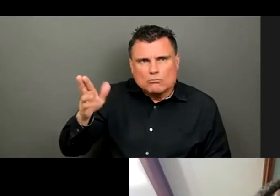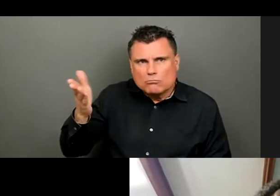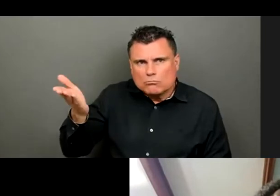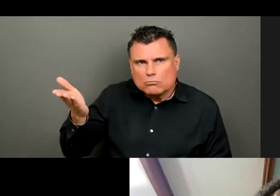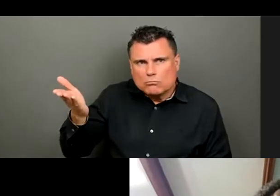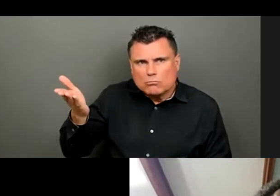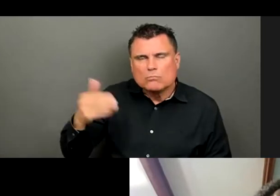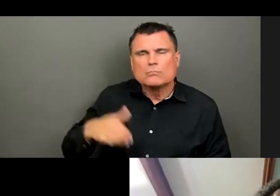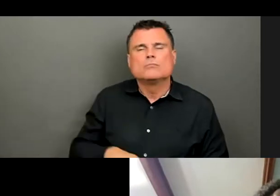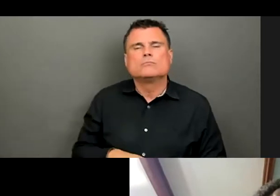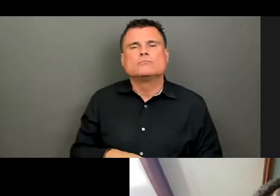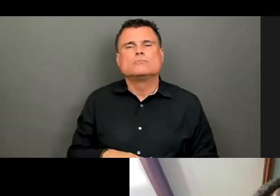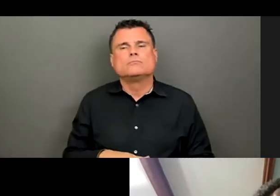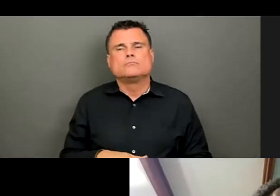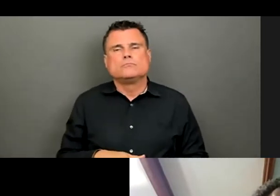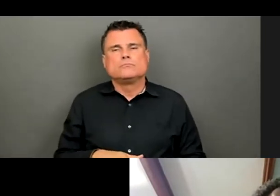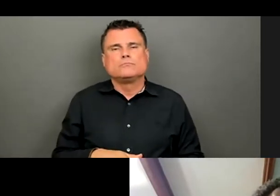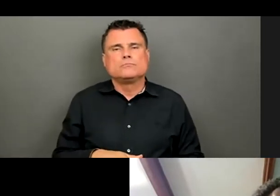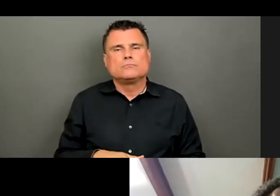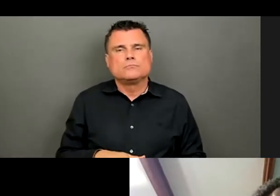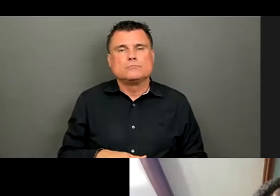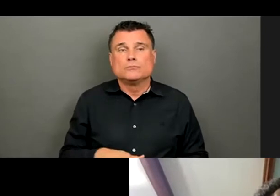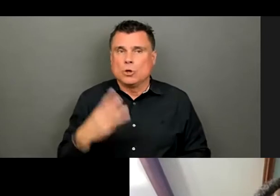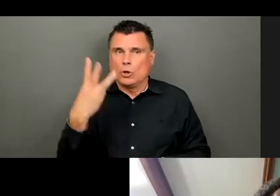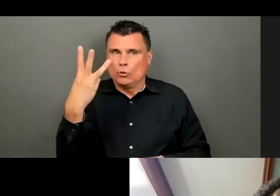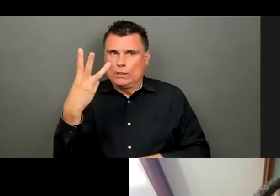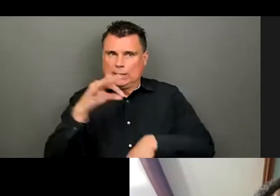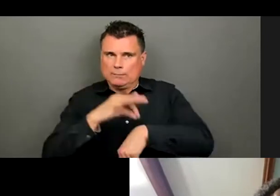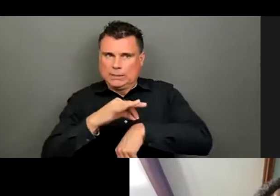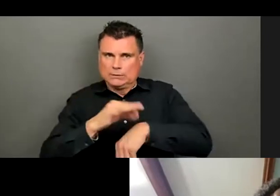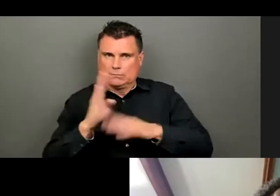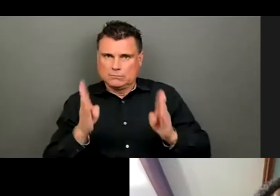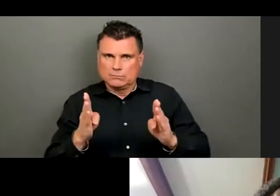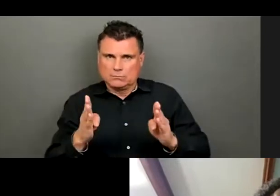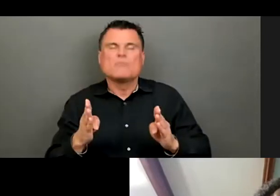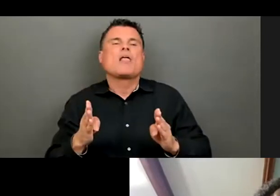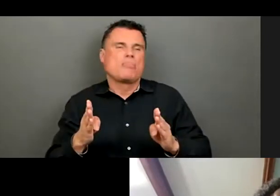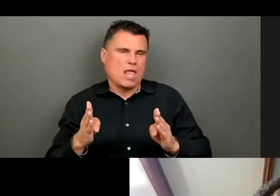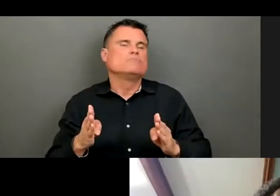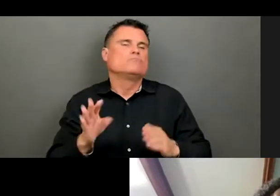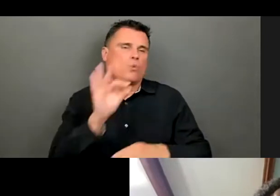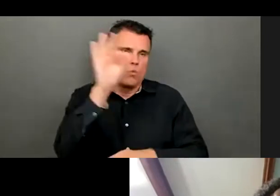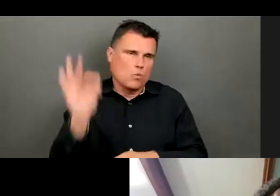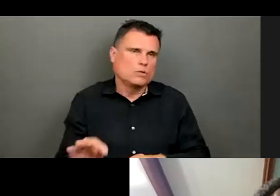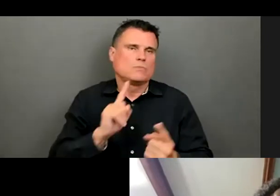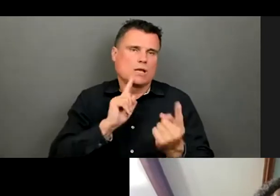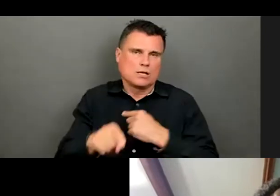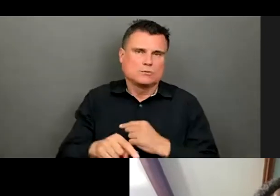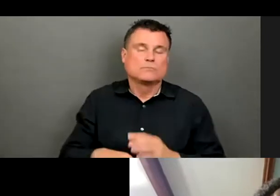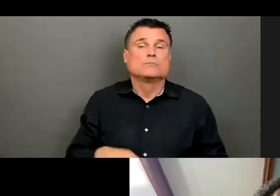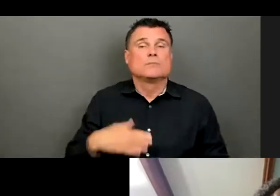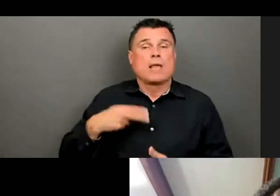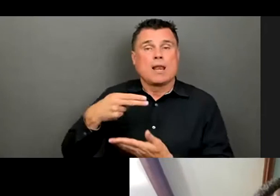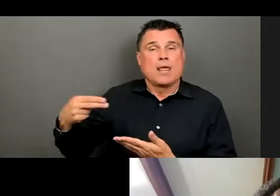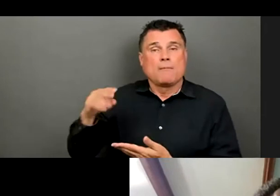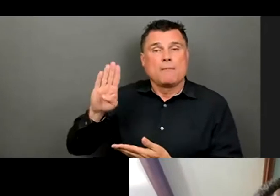3 minutes. We'll then go to the audience. Thank you. Okay. Thank you very much. My name is Bhaskar Bhattacharji. I am a person with